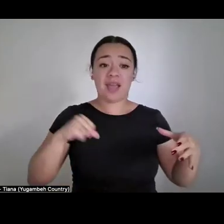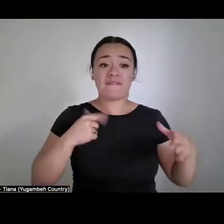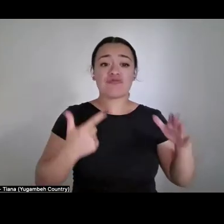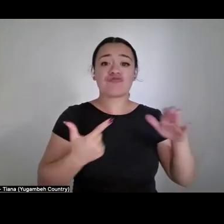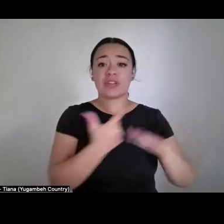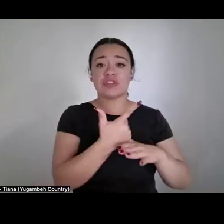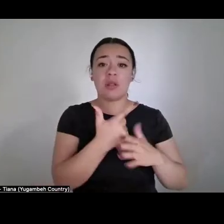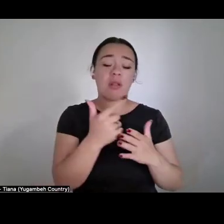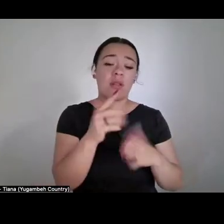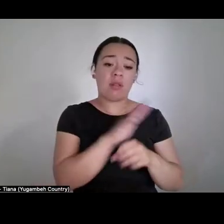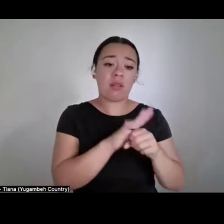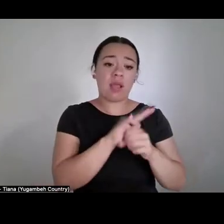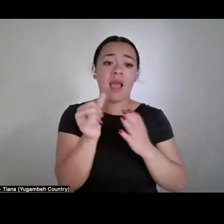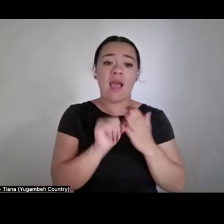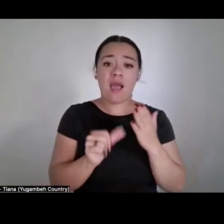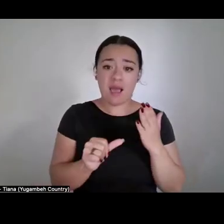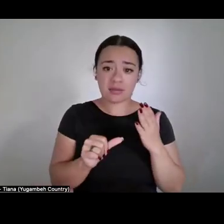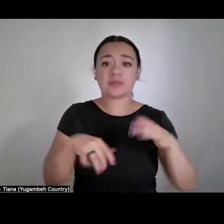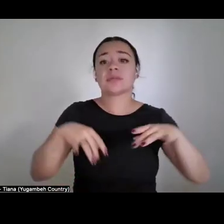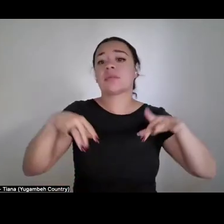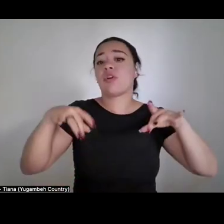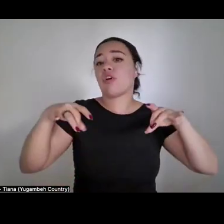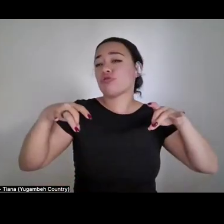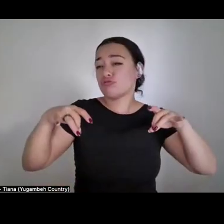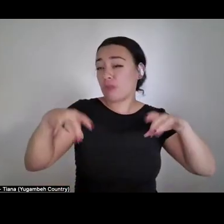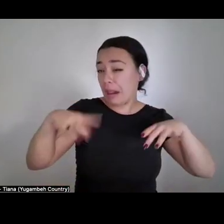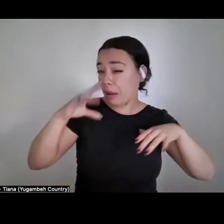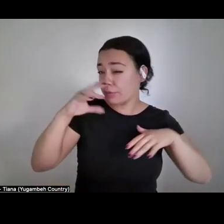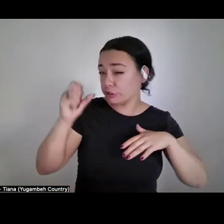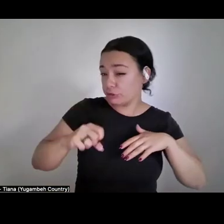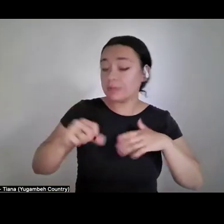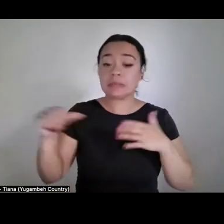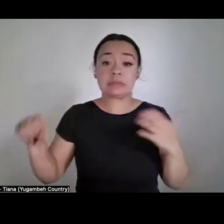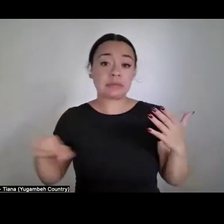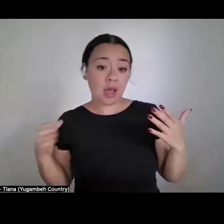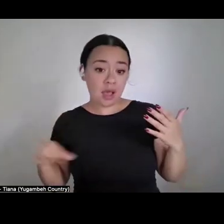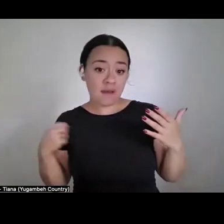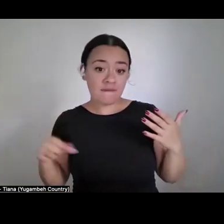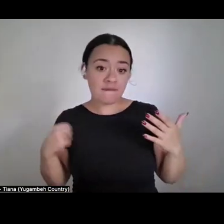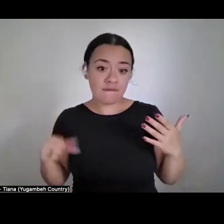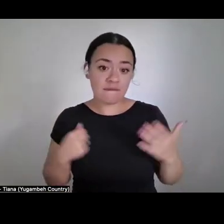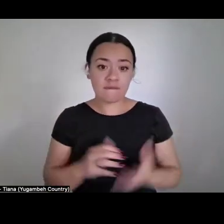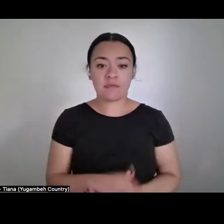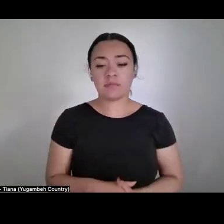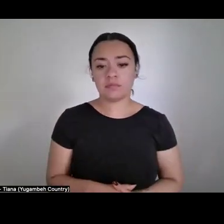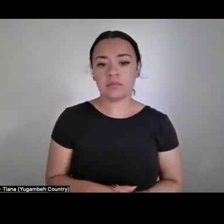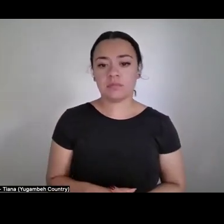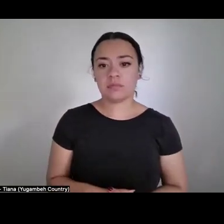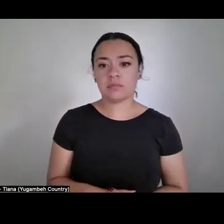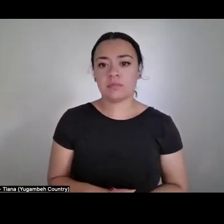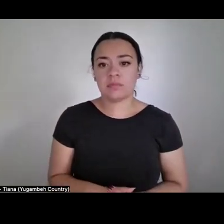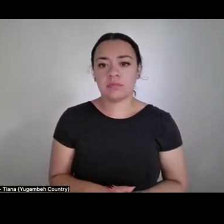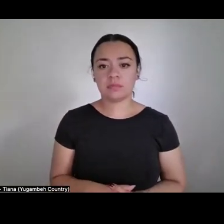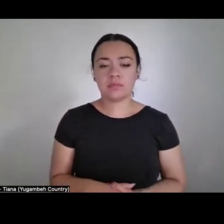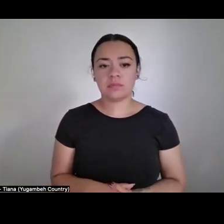And I'm assuming that's Regional Arts Australia, which, but it might be different if it's another